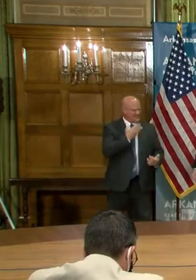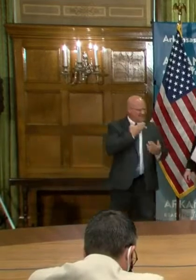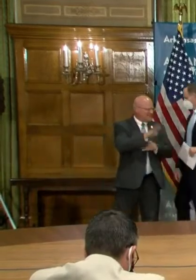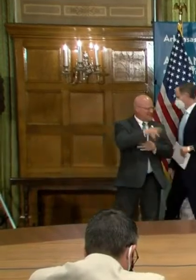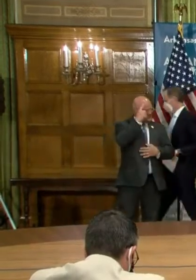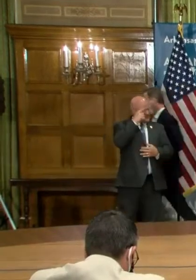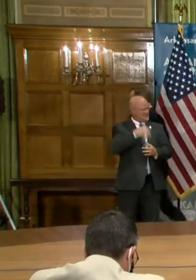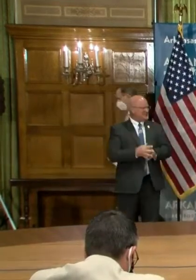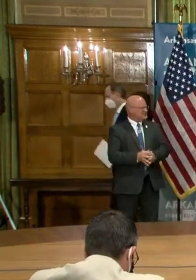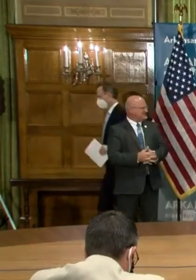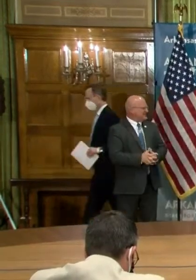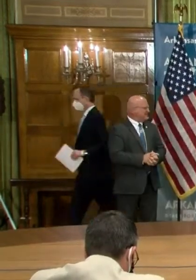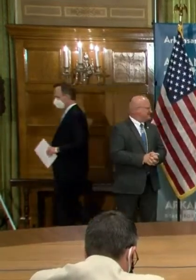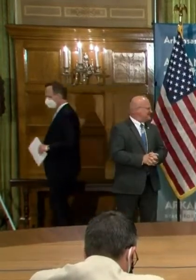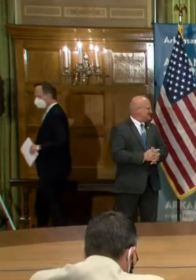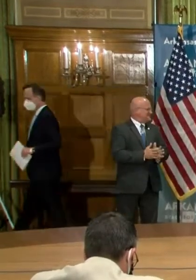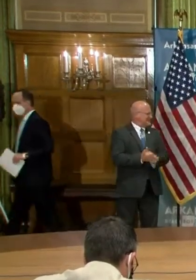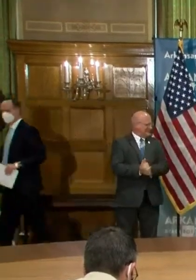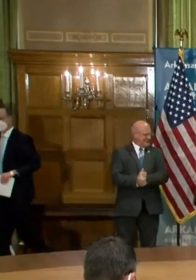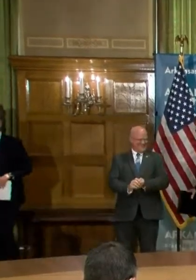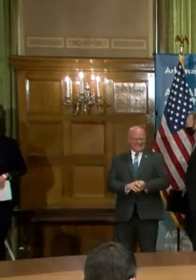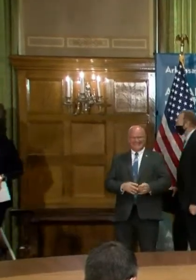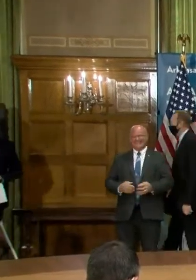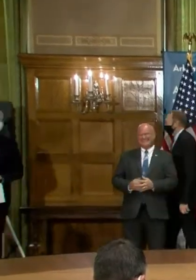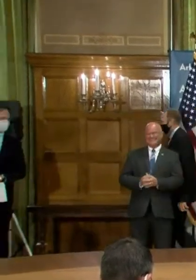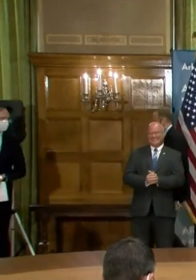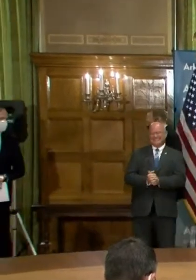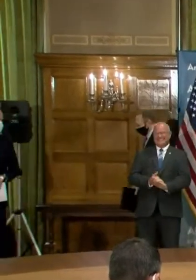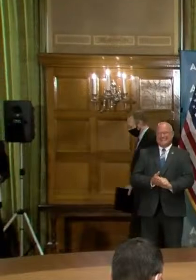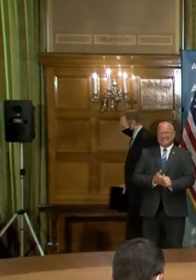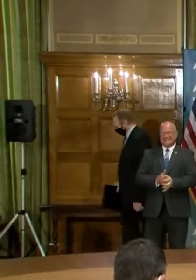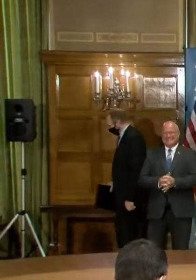Good afternoon, Eddie. Good to see you.